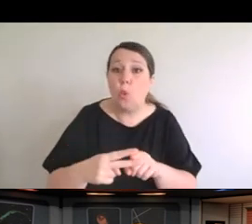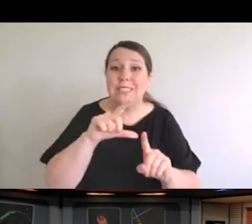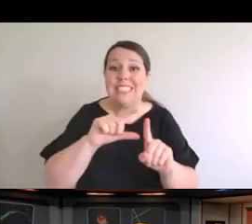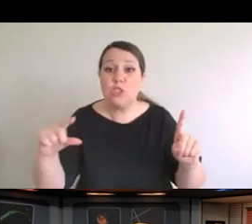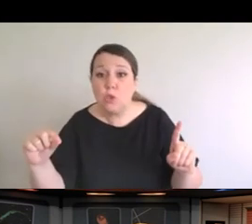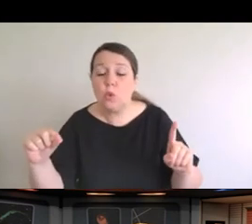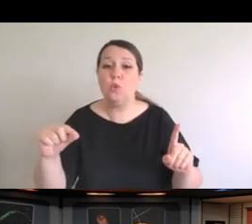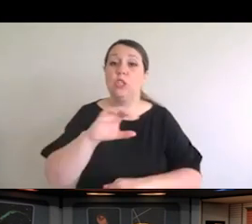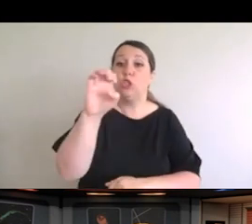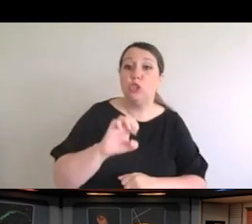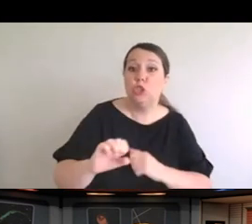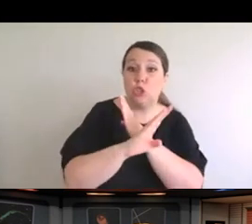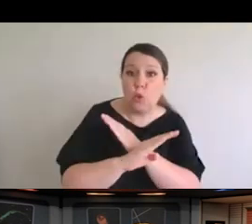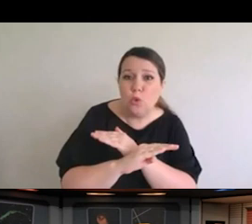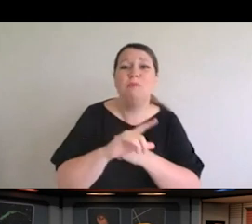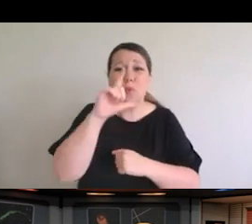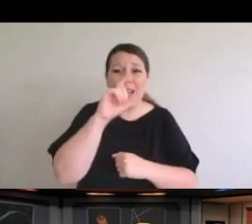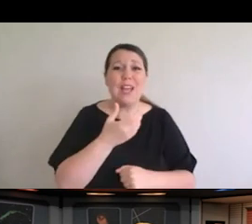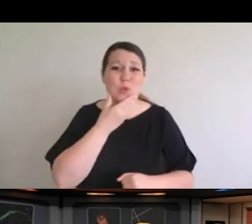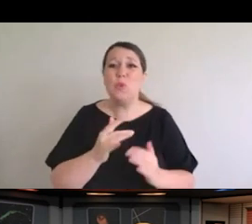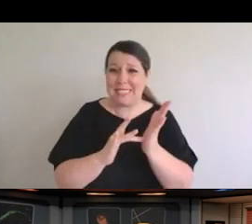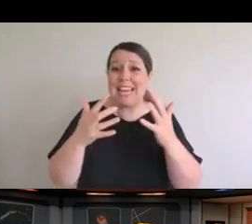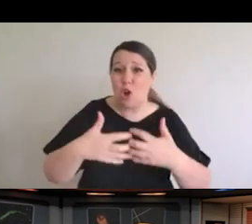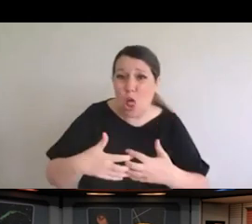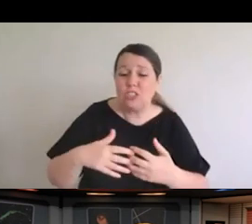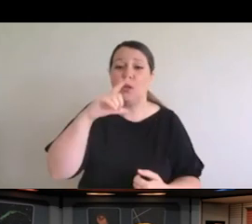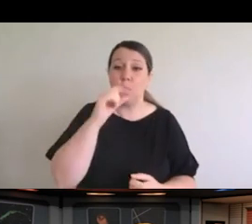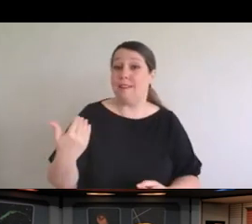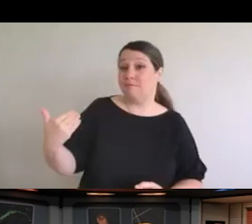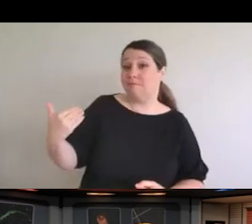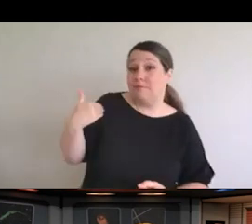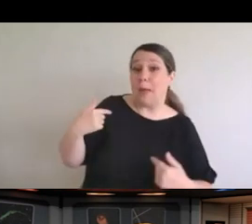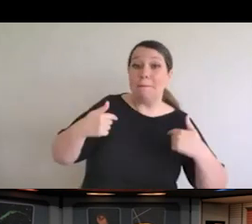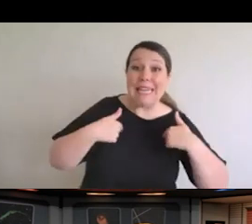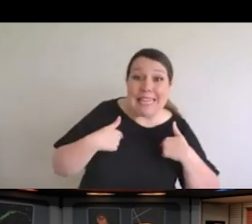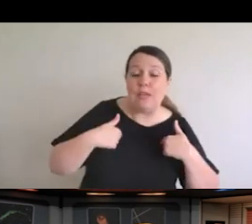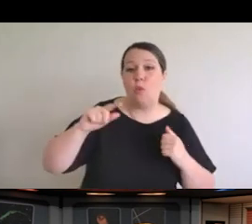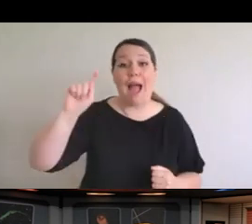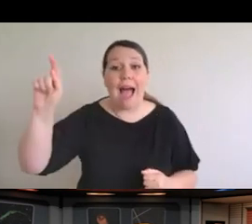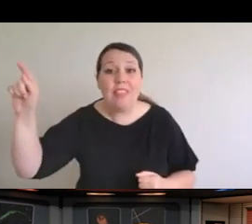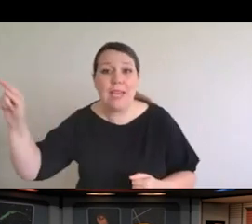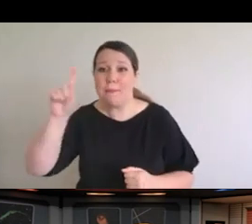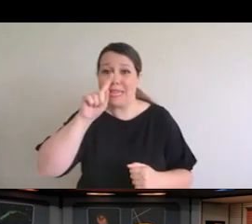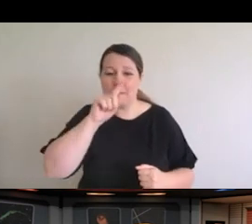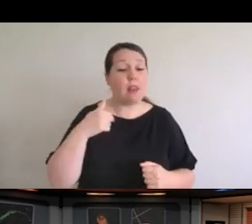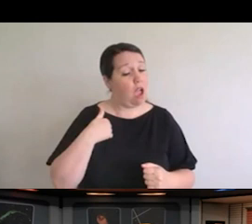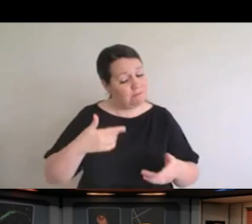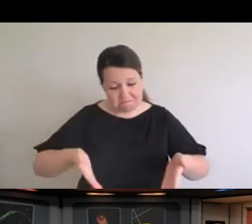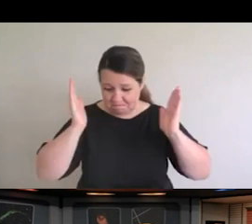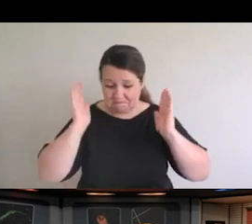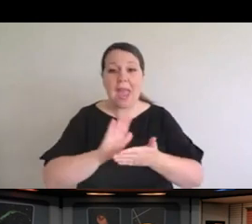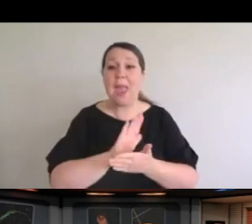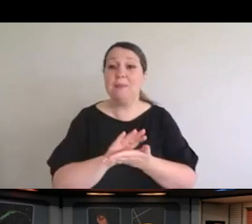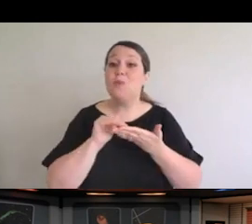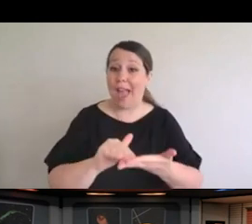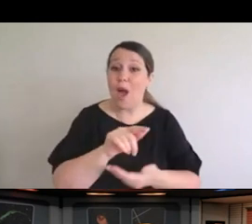others, you can get ideas from abroad and you can pull ideas together. And you know, I'm certainly willing to help you. And I know there are lots of other